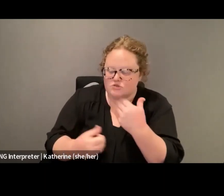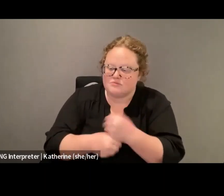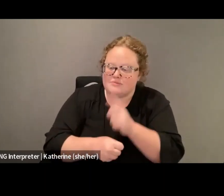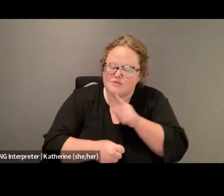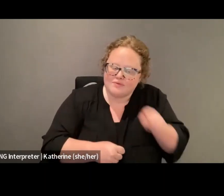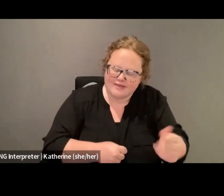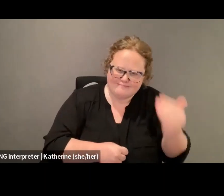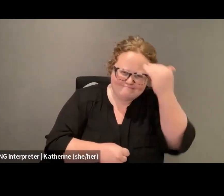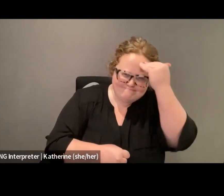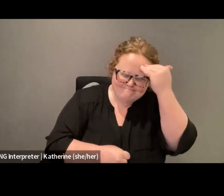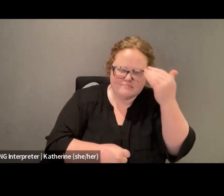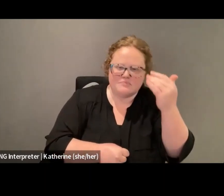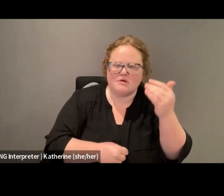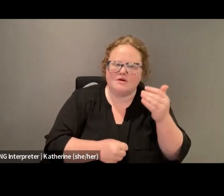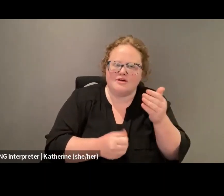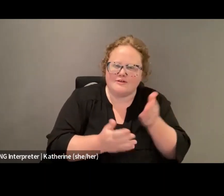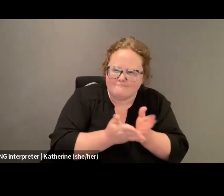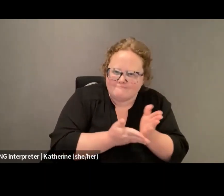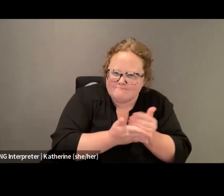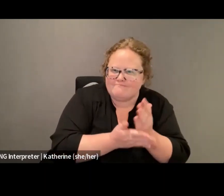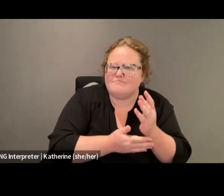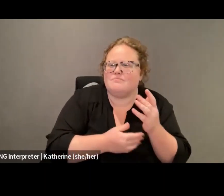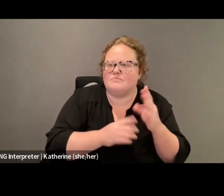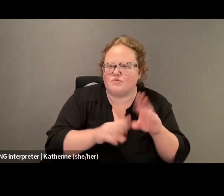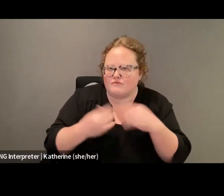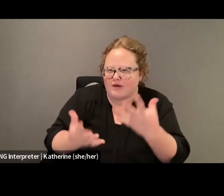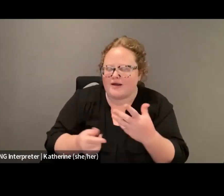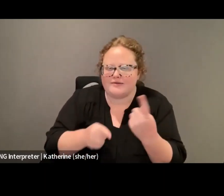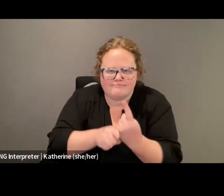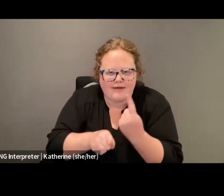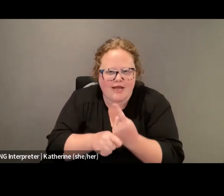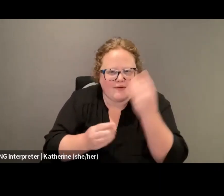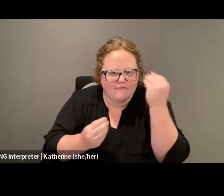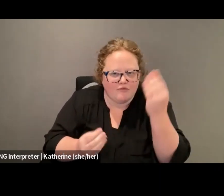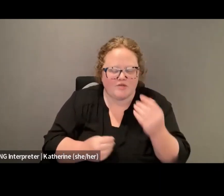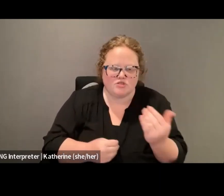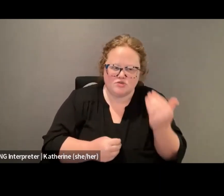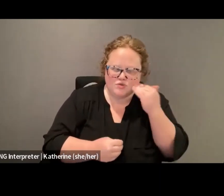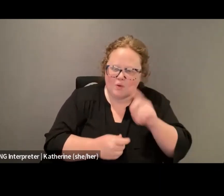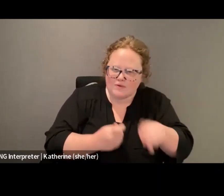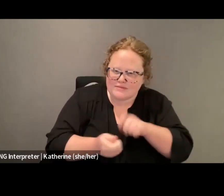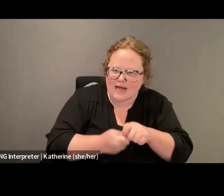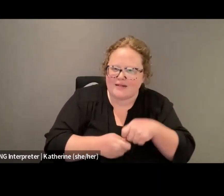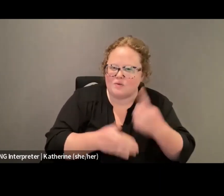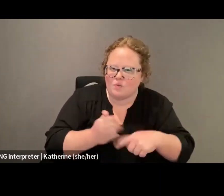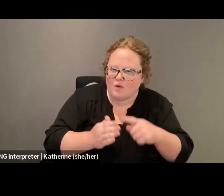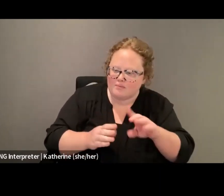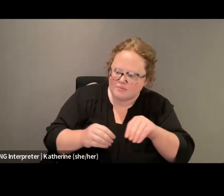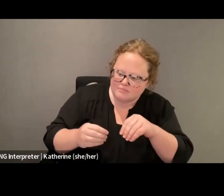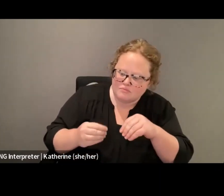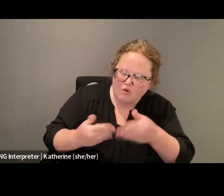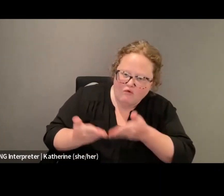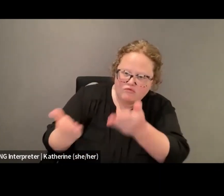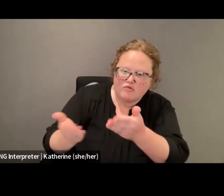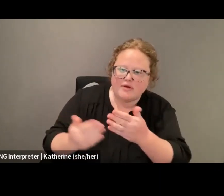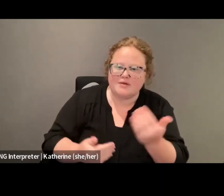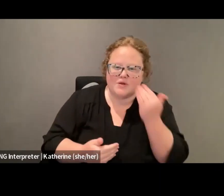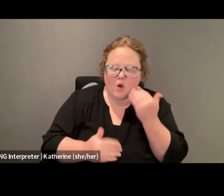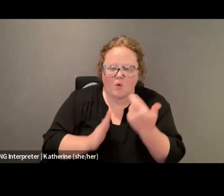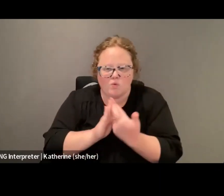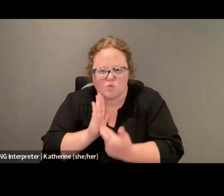that they understand what they're offering, that they're familiar with the rules and requirements of the program, as well as the